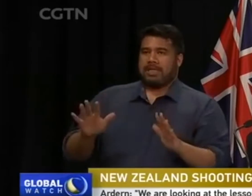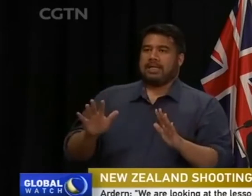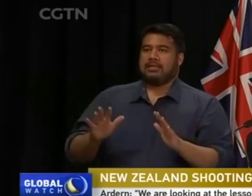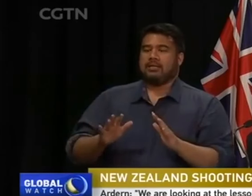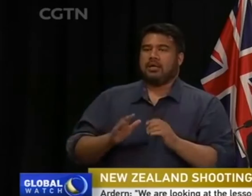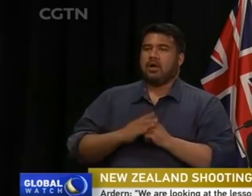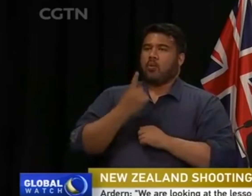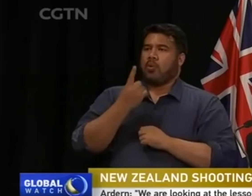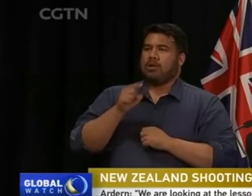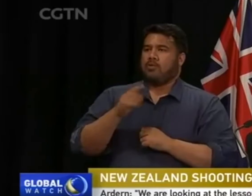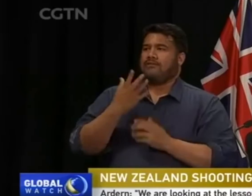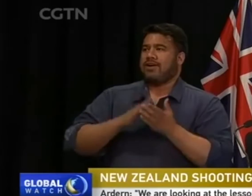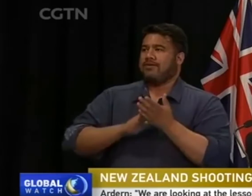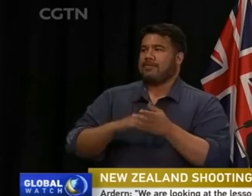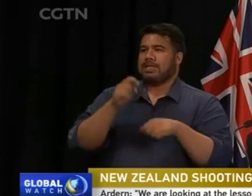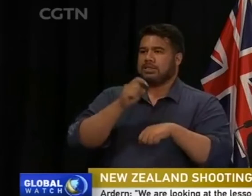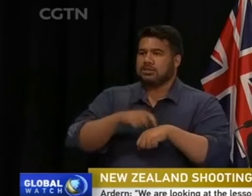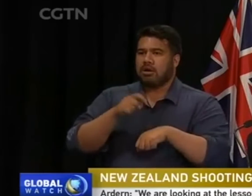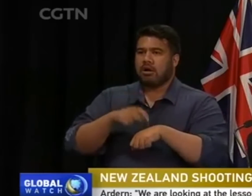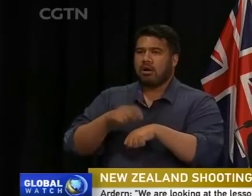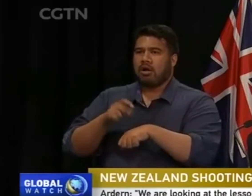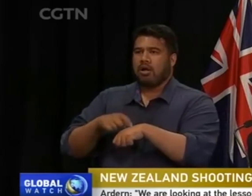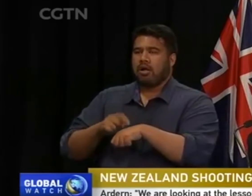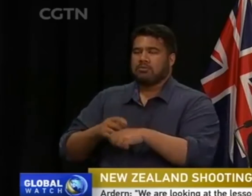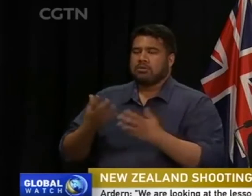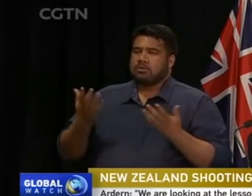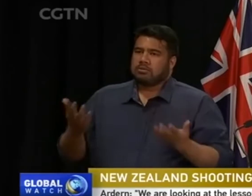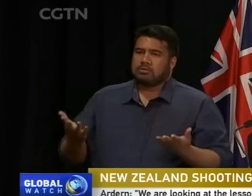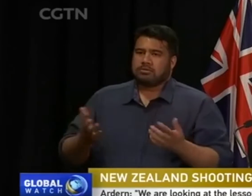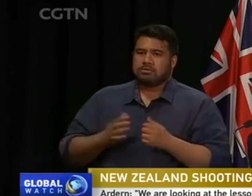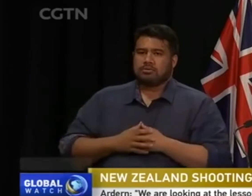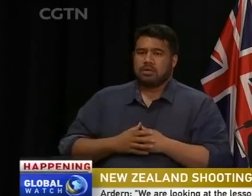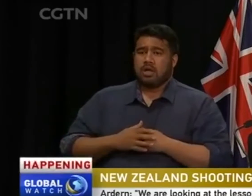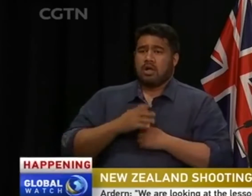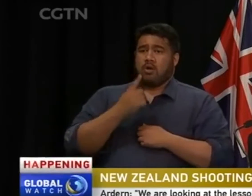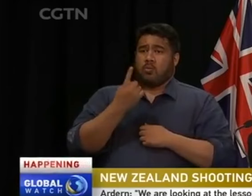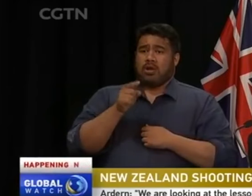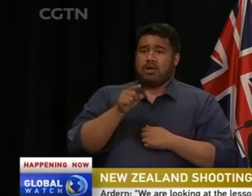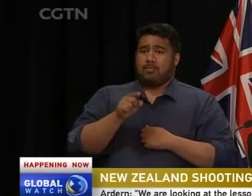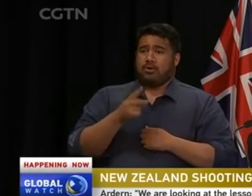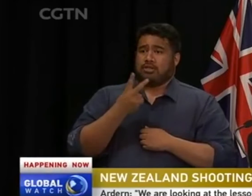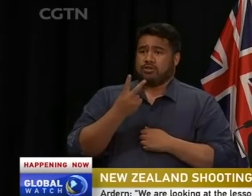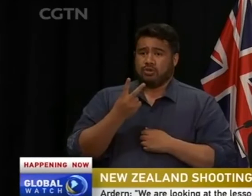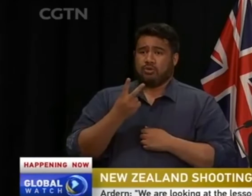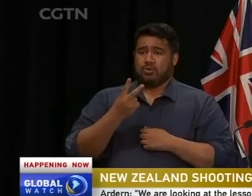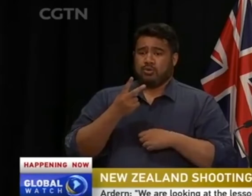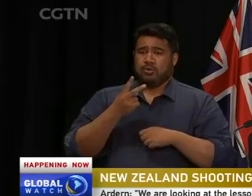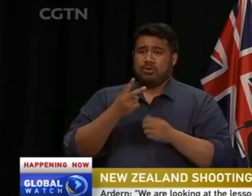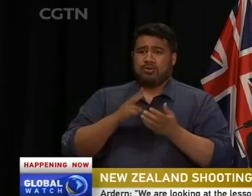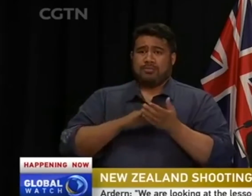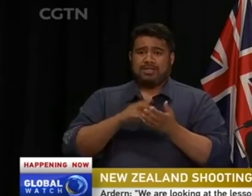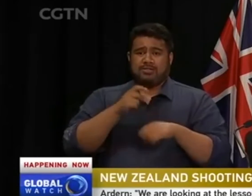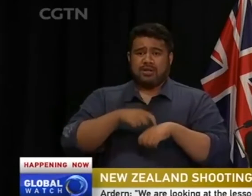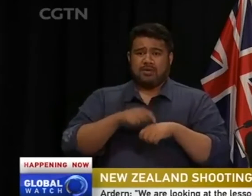1.5 million times. The fact that only 1.2 of those times has been automated tells me there, of course, are